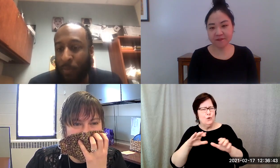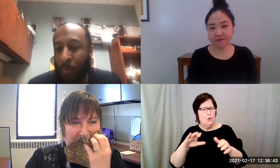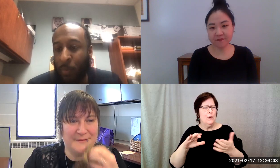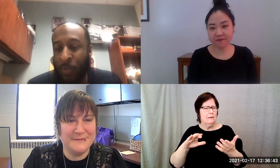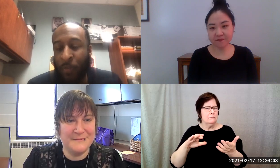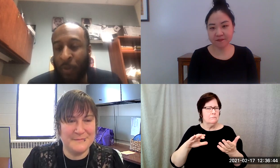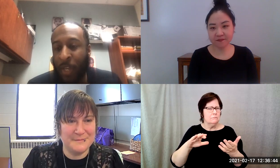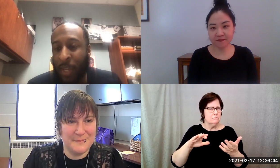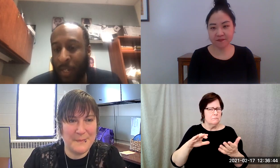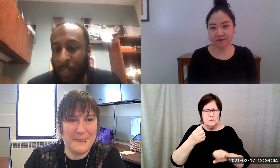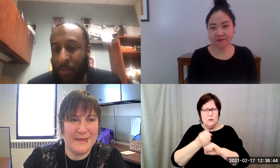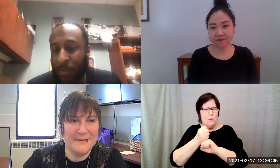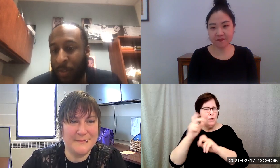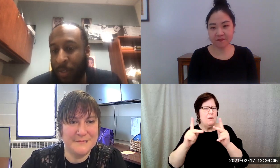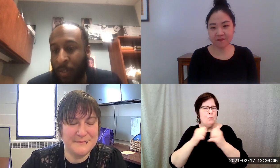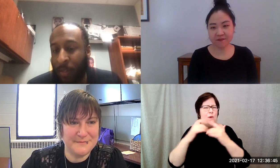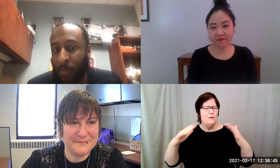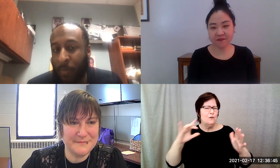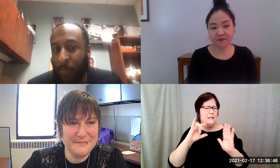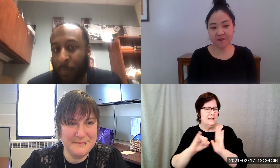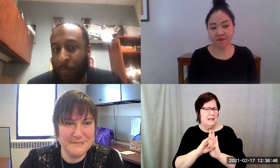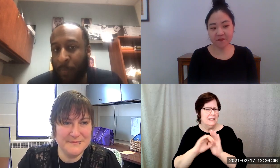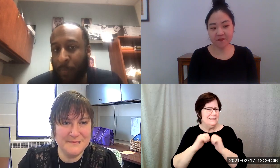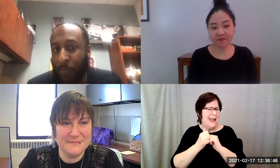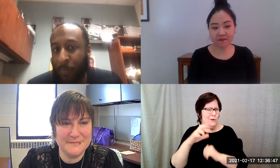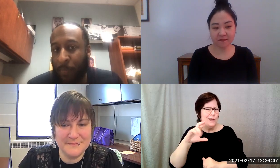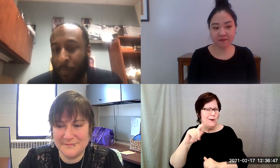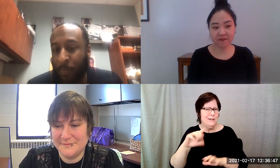people with diverse identities?